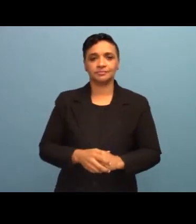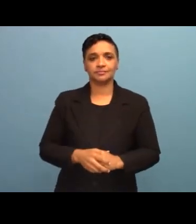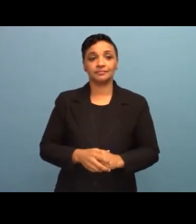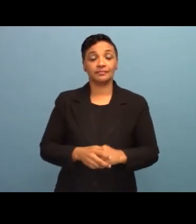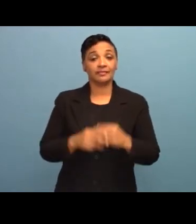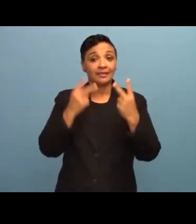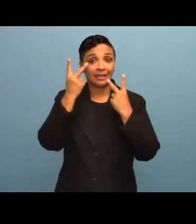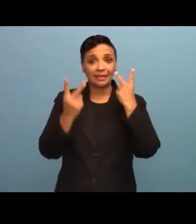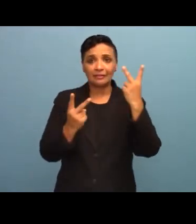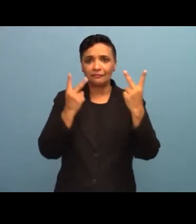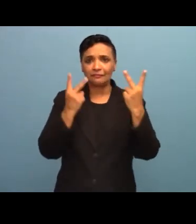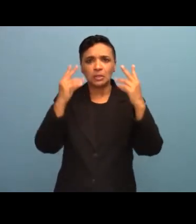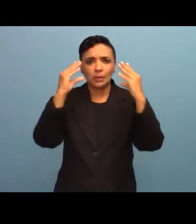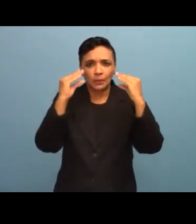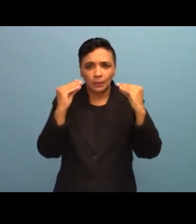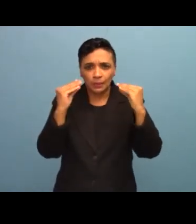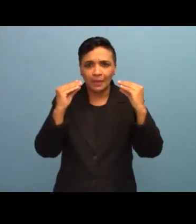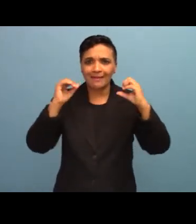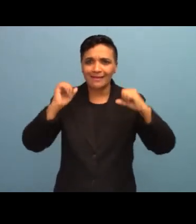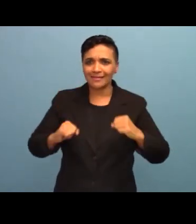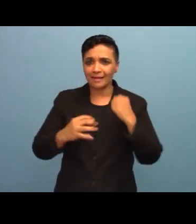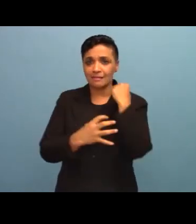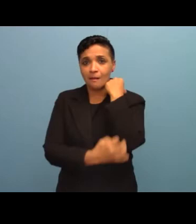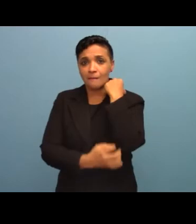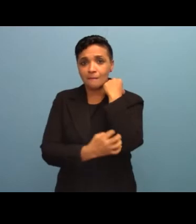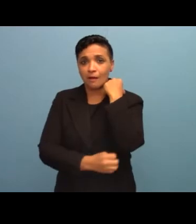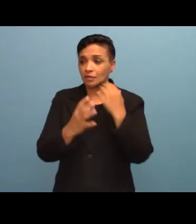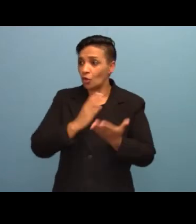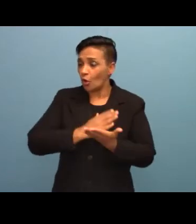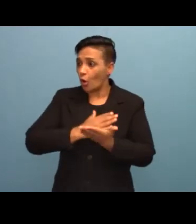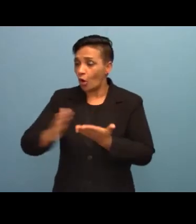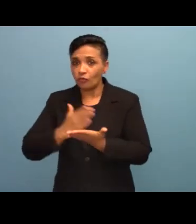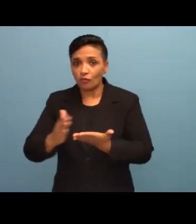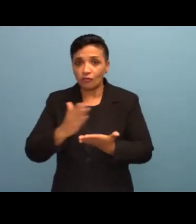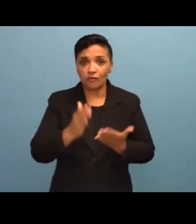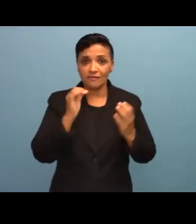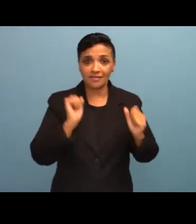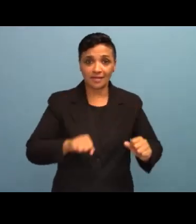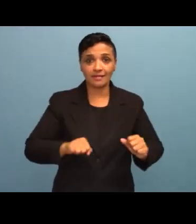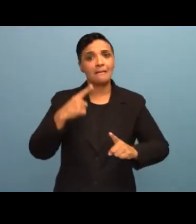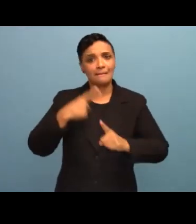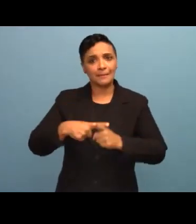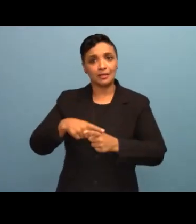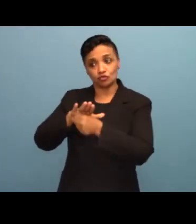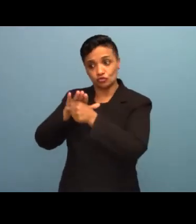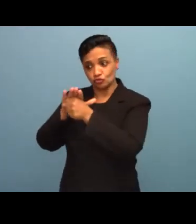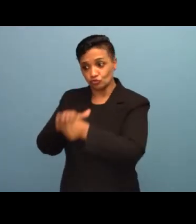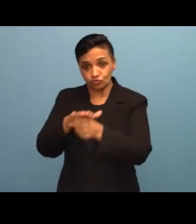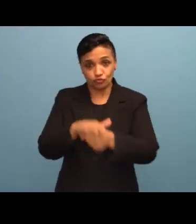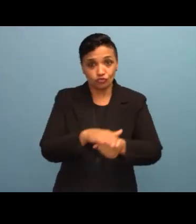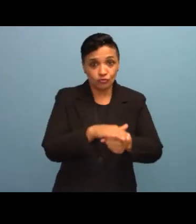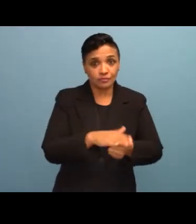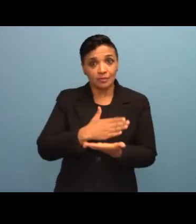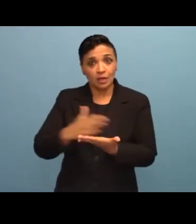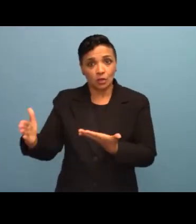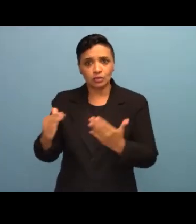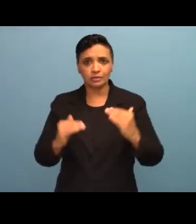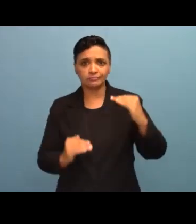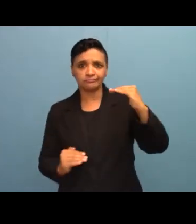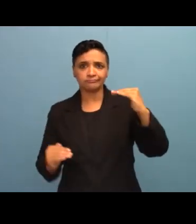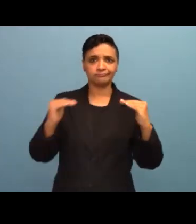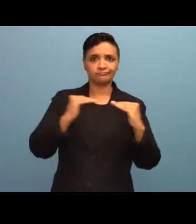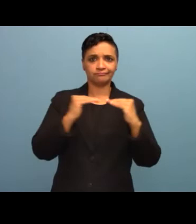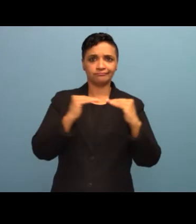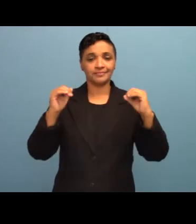ability to eradicate poverty in all its forms, end discrimination and exclusion, and reduce the inequalities.